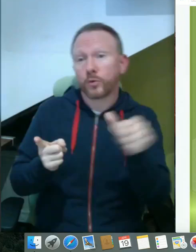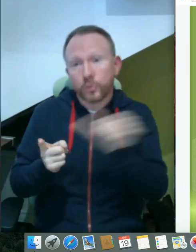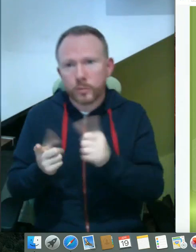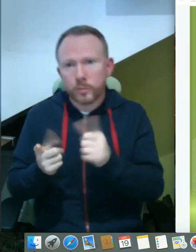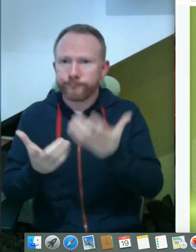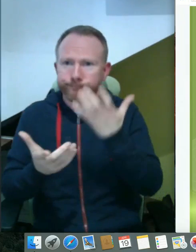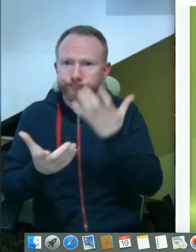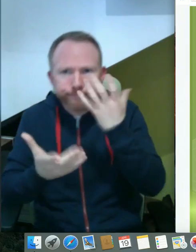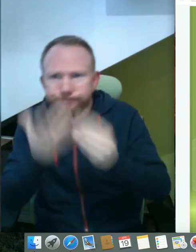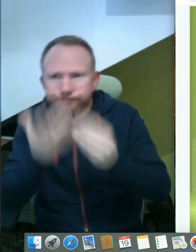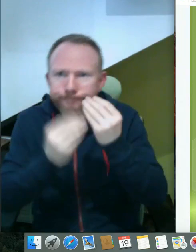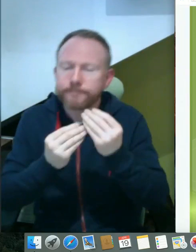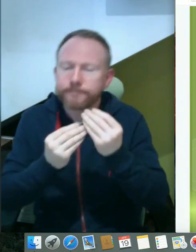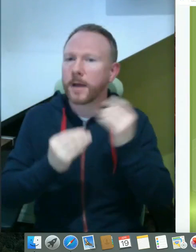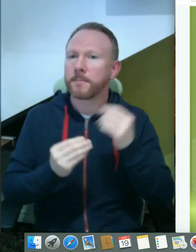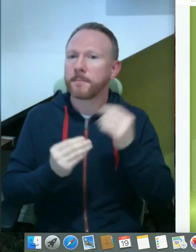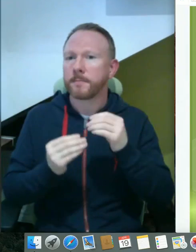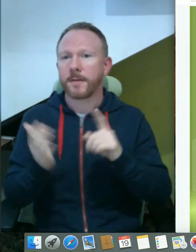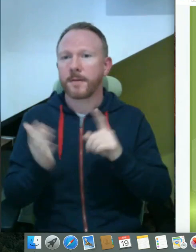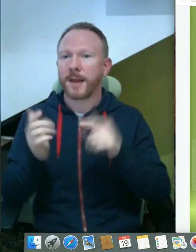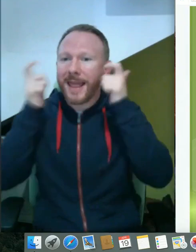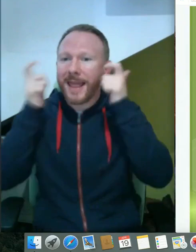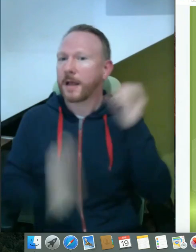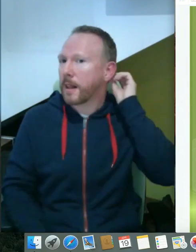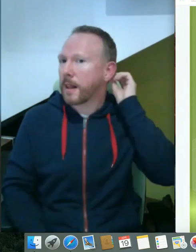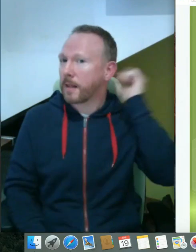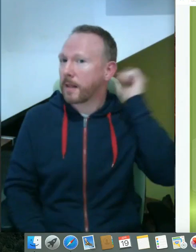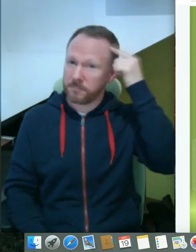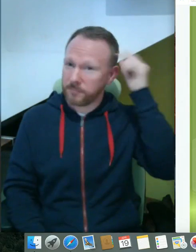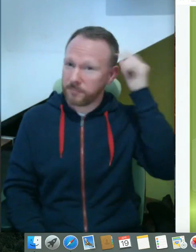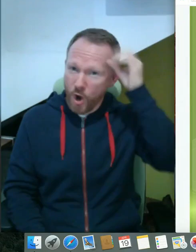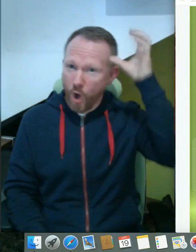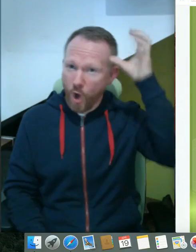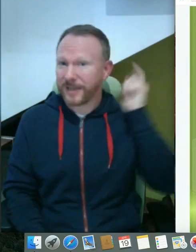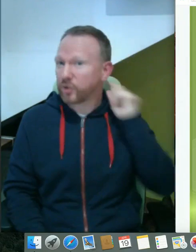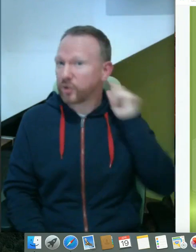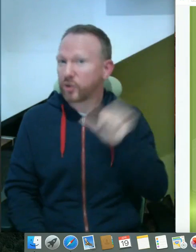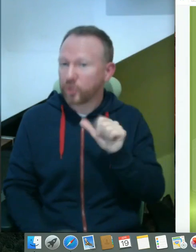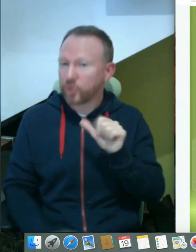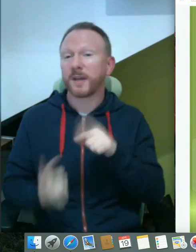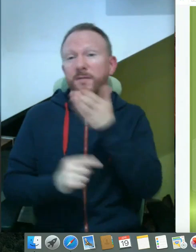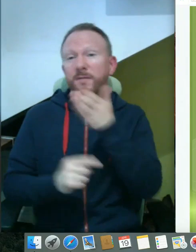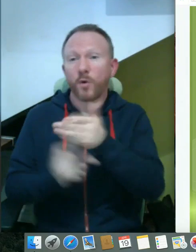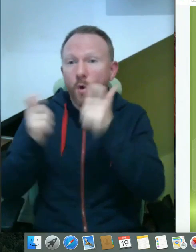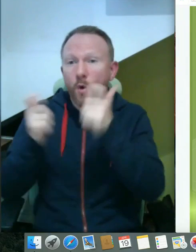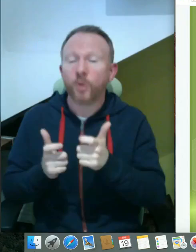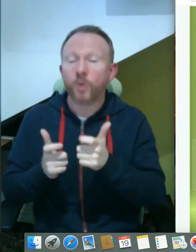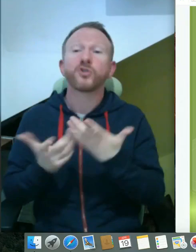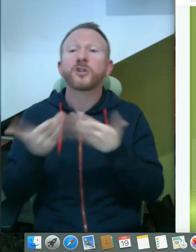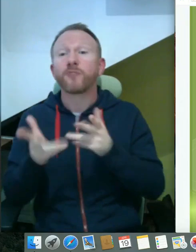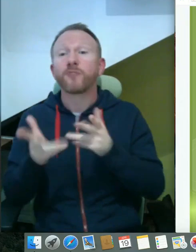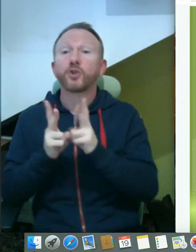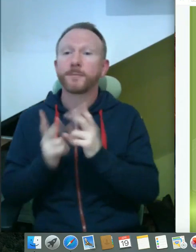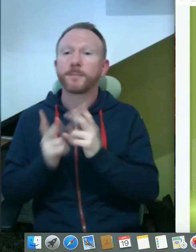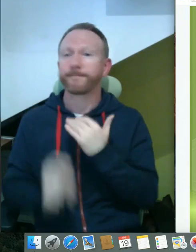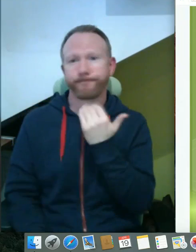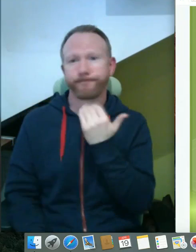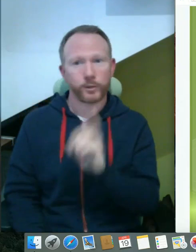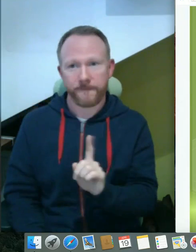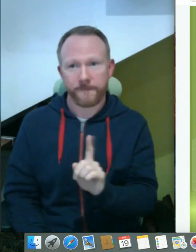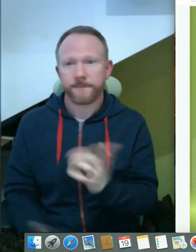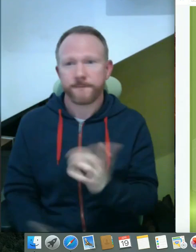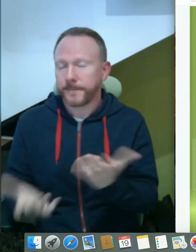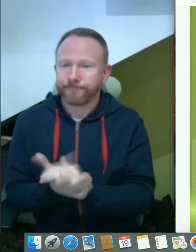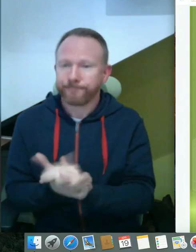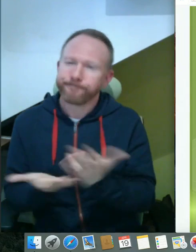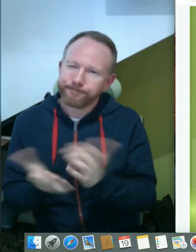additional legal knowledge beyond your general interpreting training. And the last point